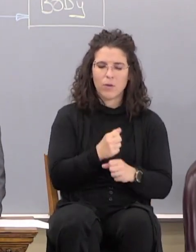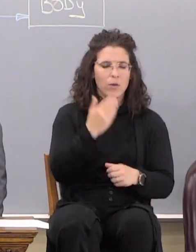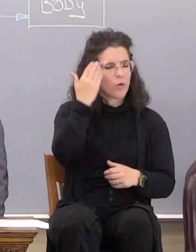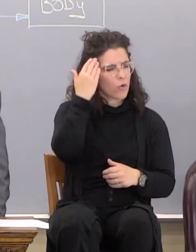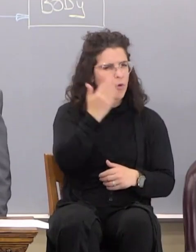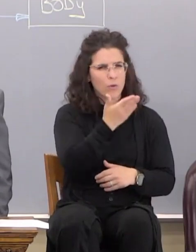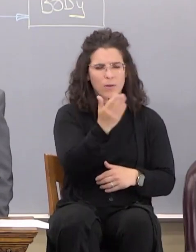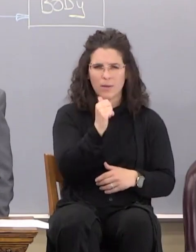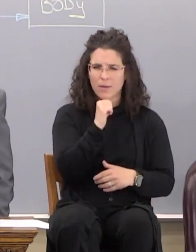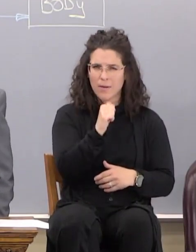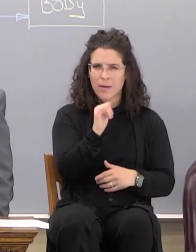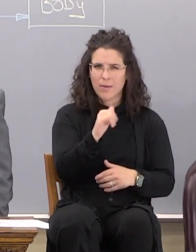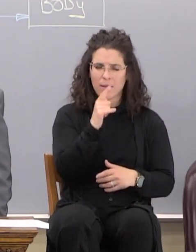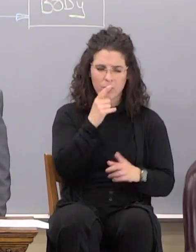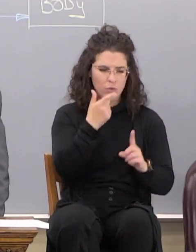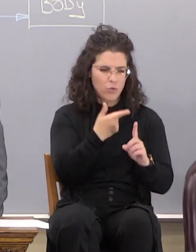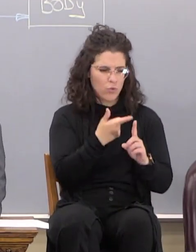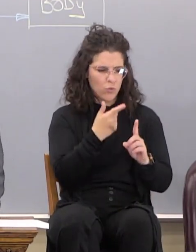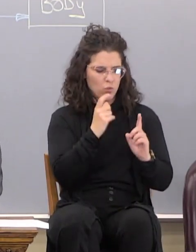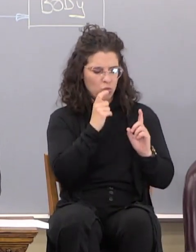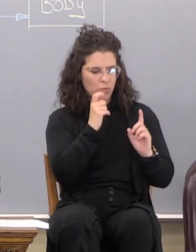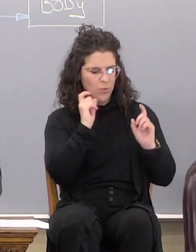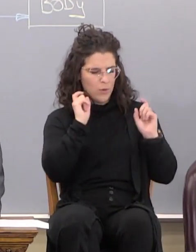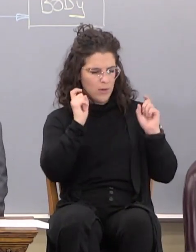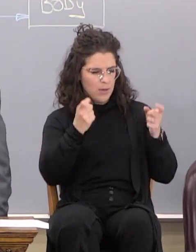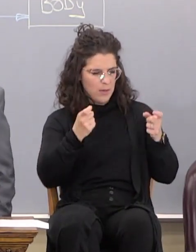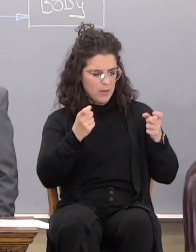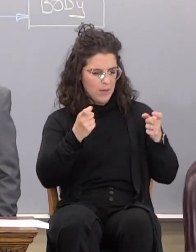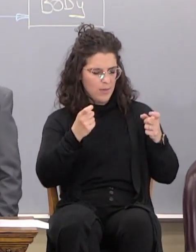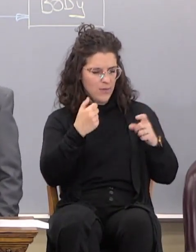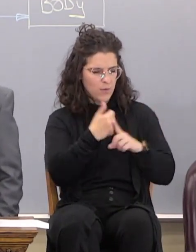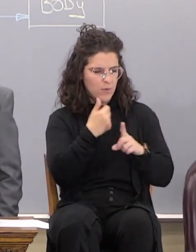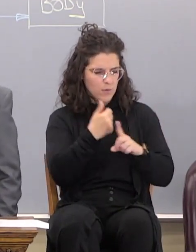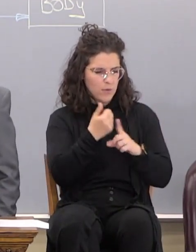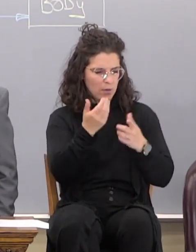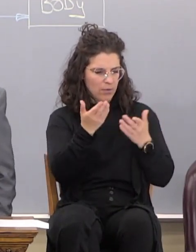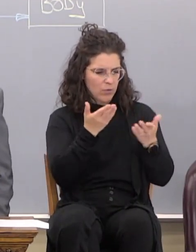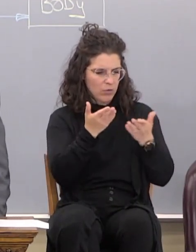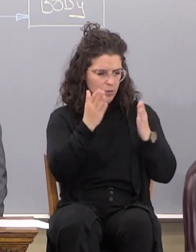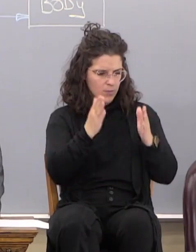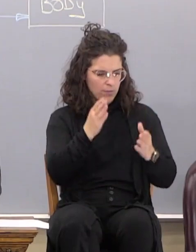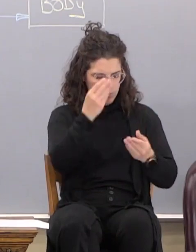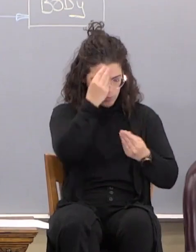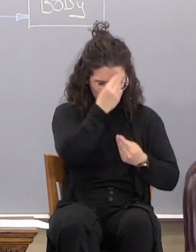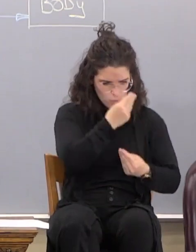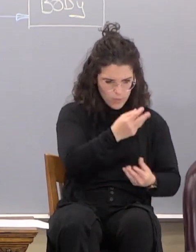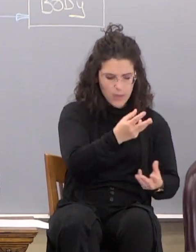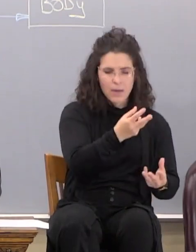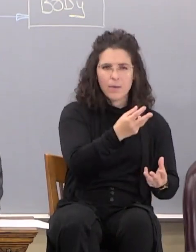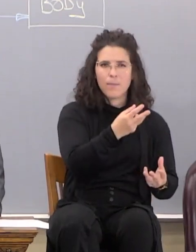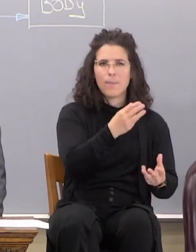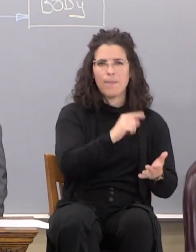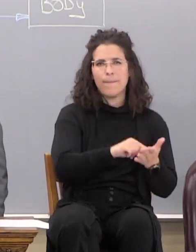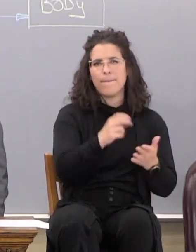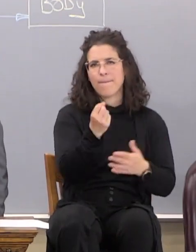not that to whom you yield yourselves as servants to obey, and that's verse 12 and